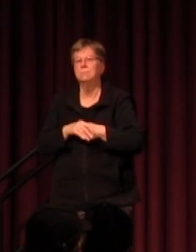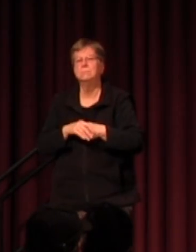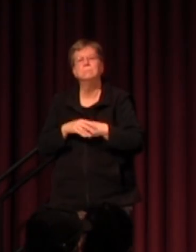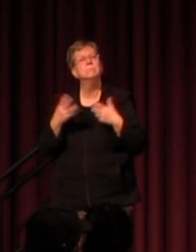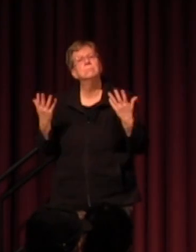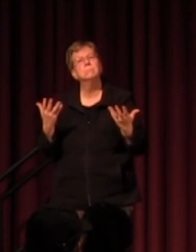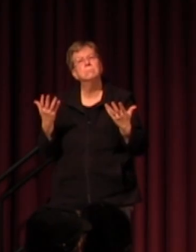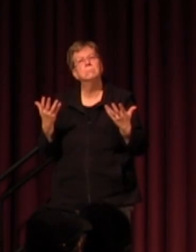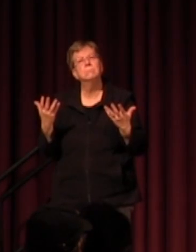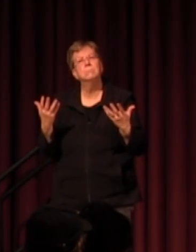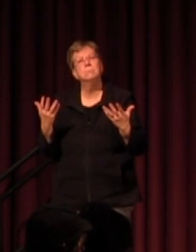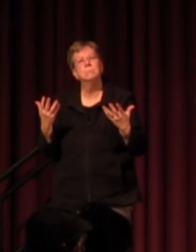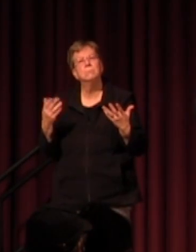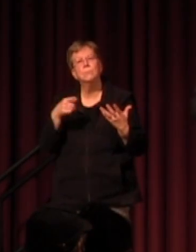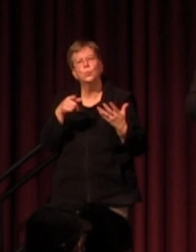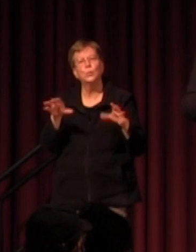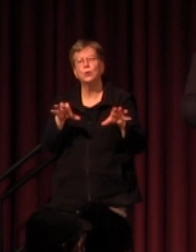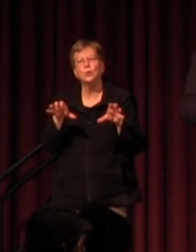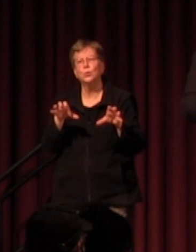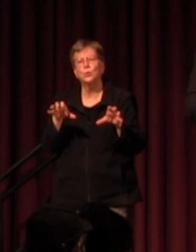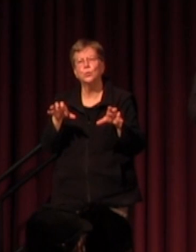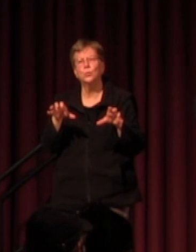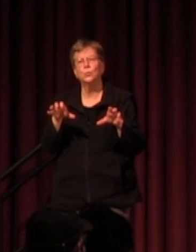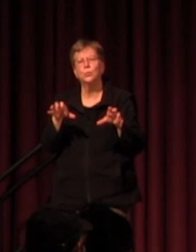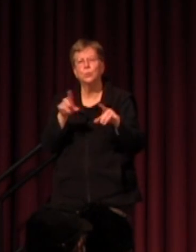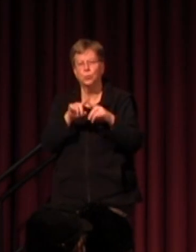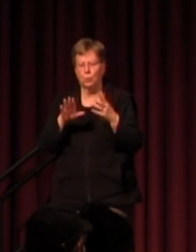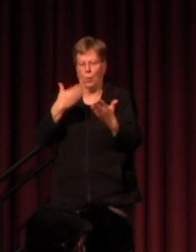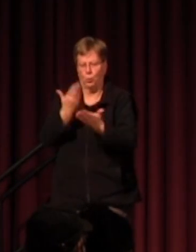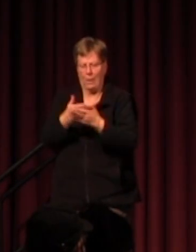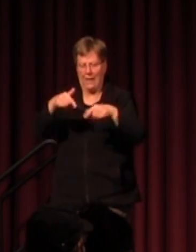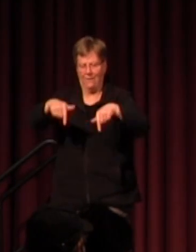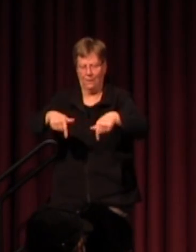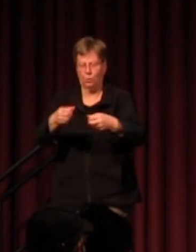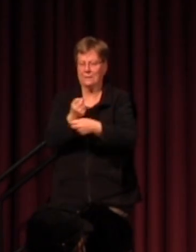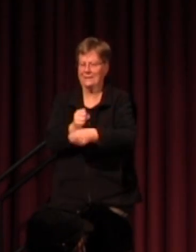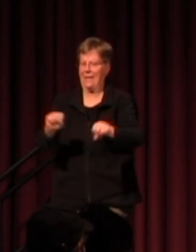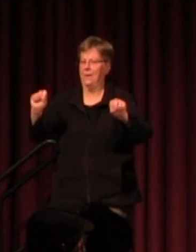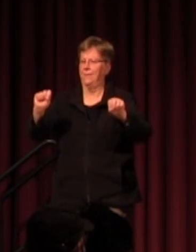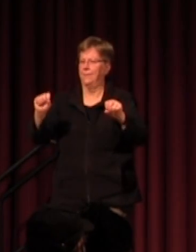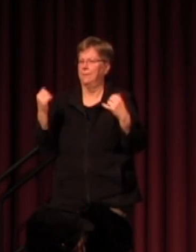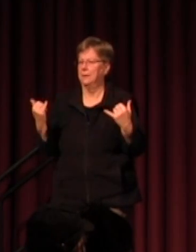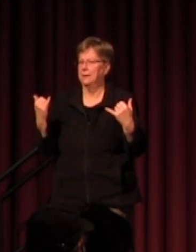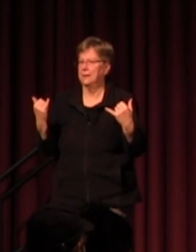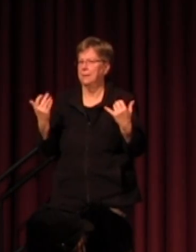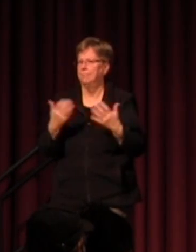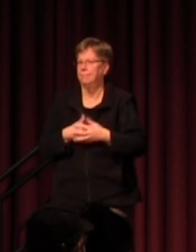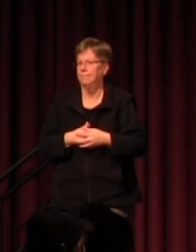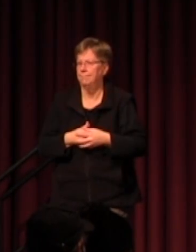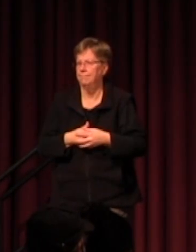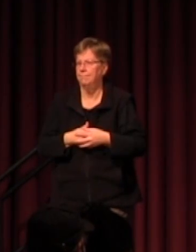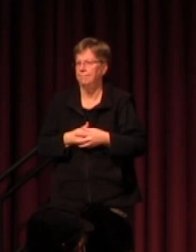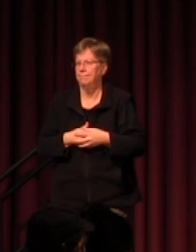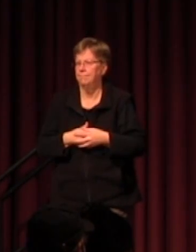what did they do to arrive here safely today?